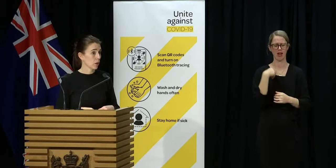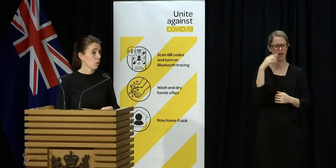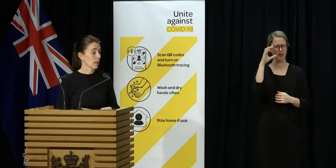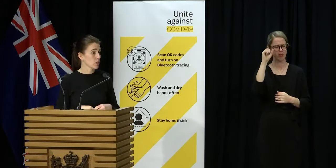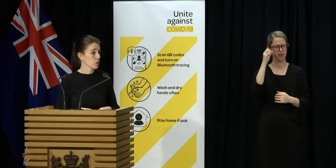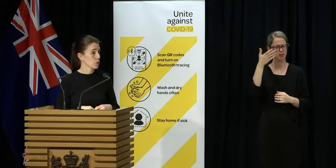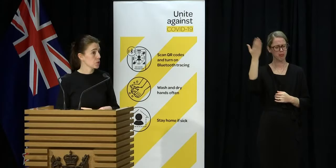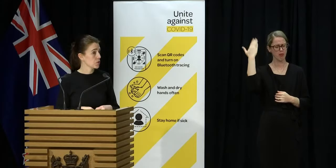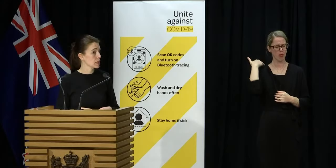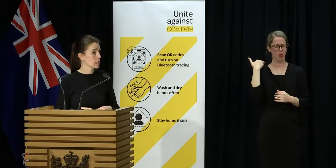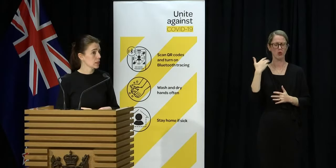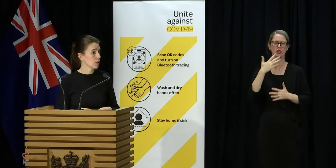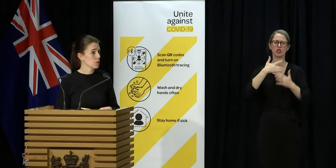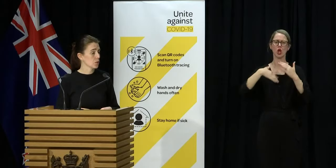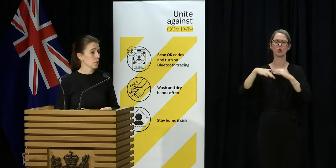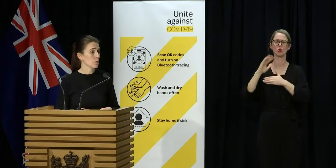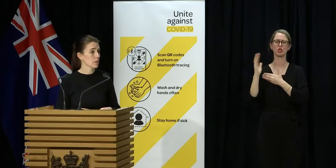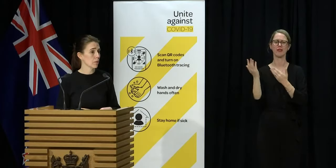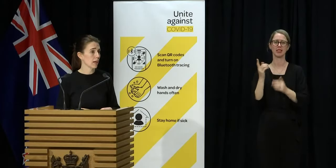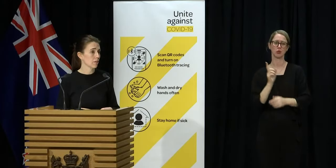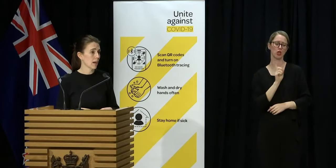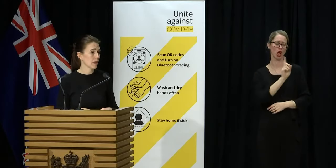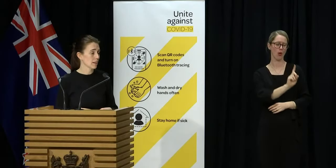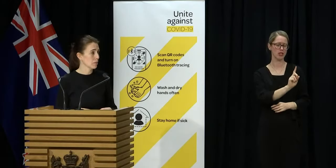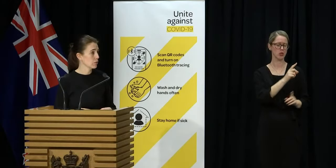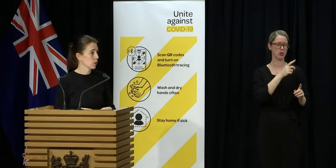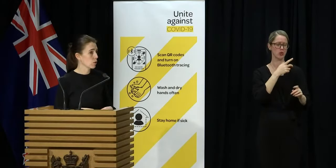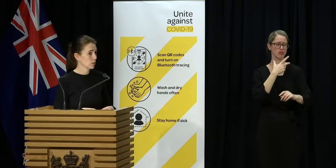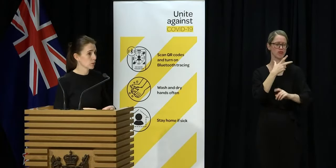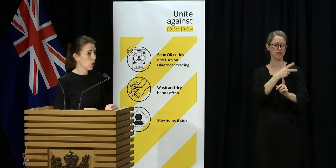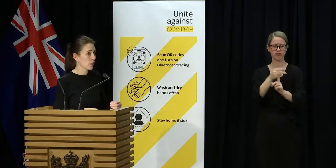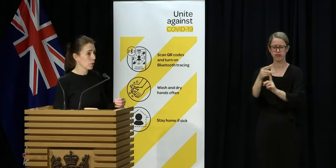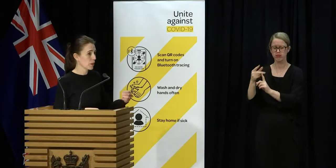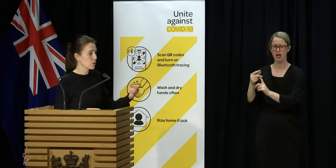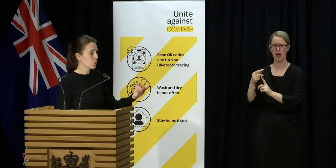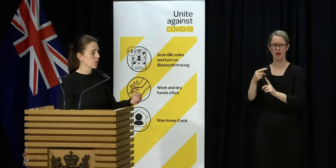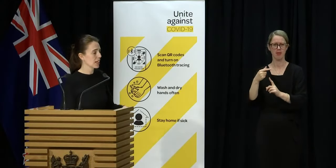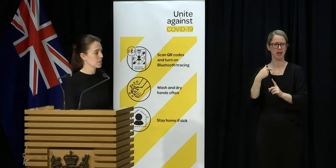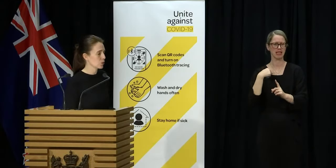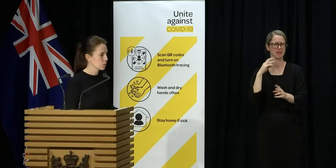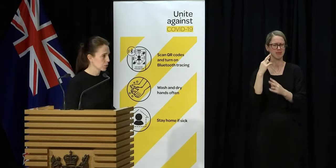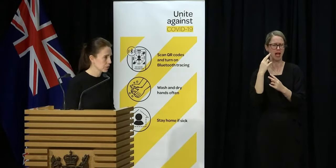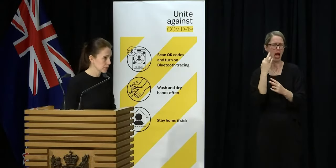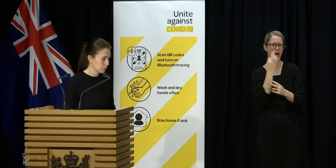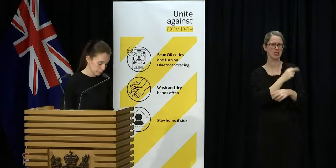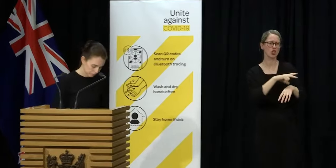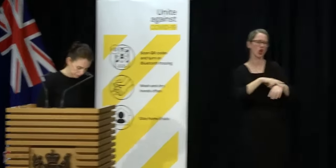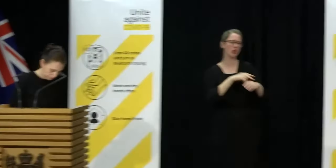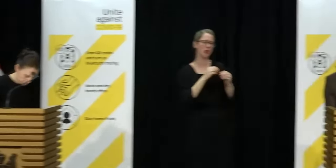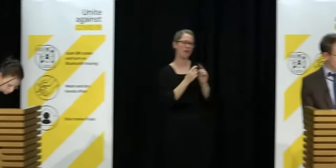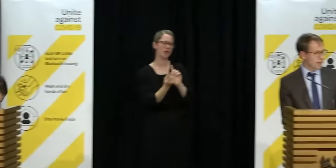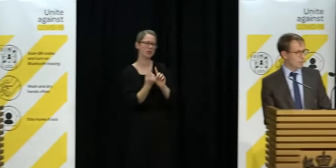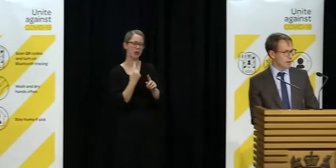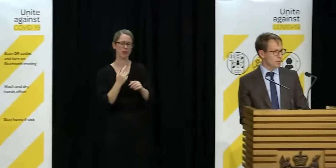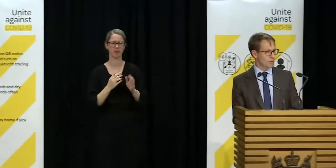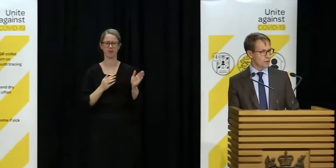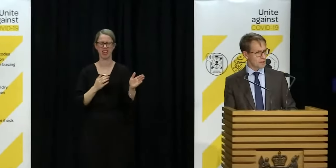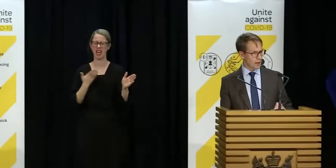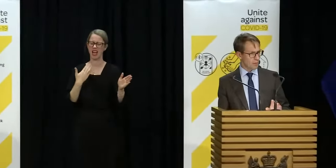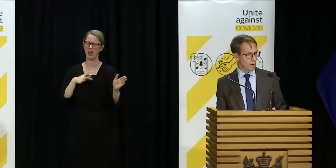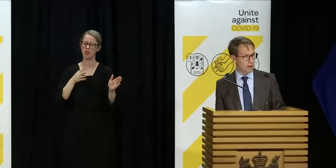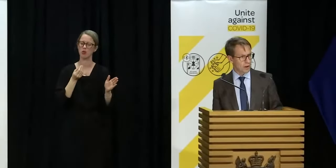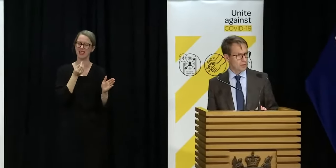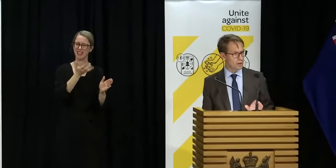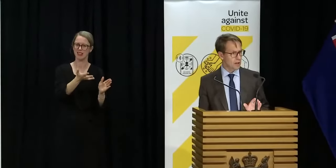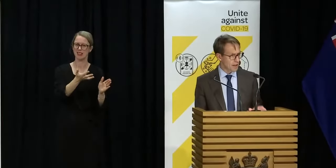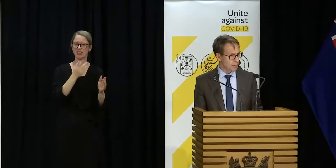outreach going on with our social services into those groups, but rather than me going on recall, I'll ask Dr. Bloomfield. I'd have to come back to you with the